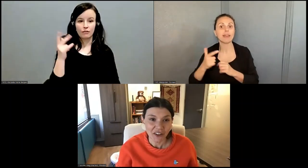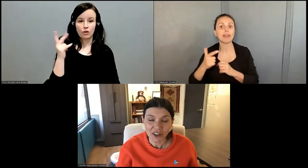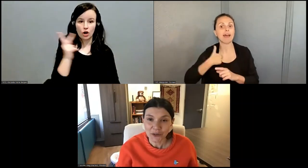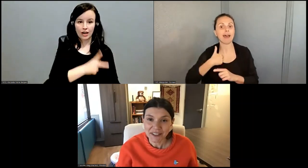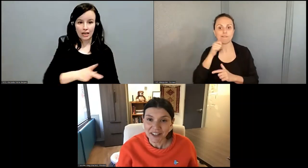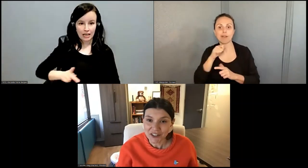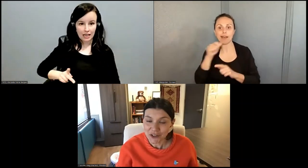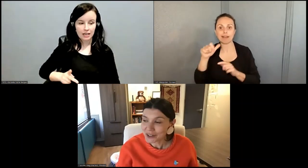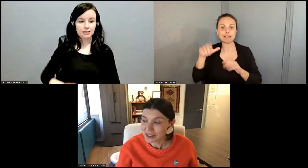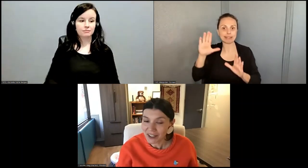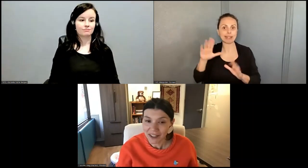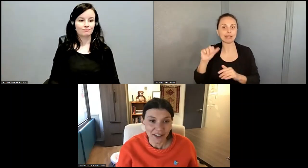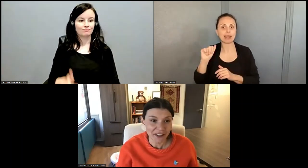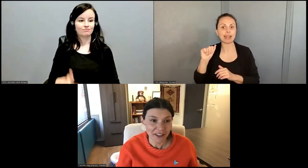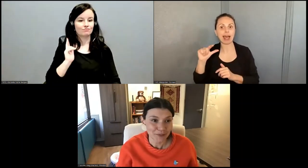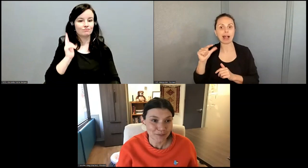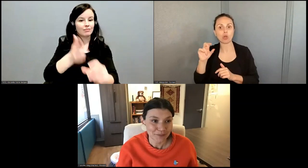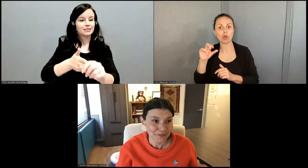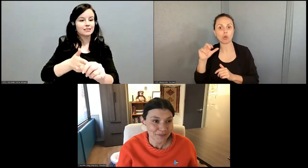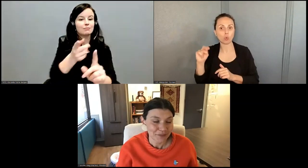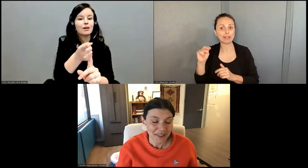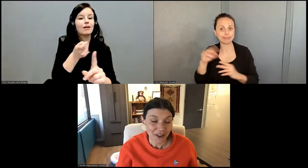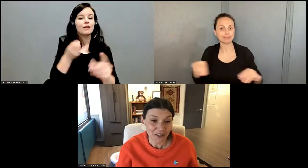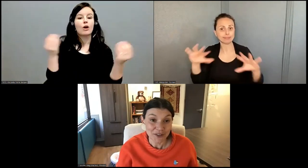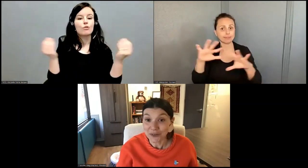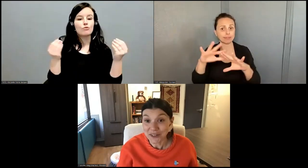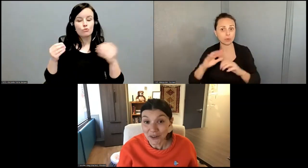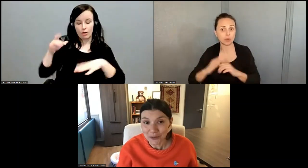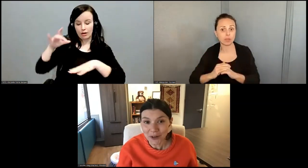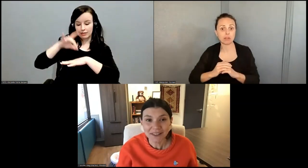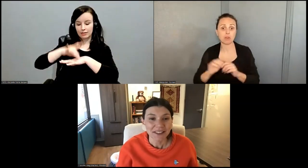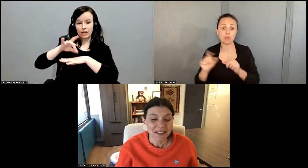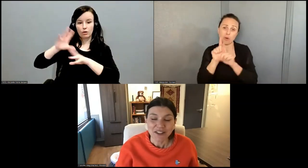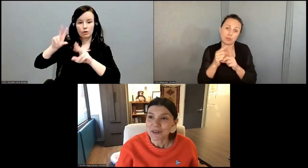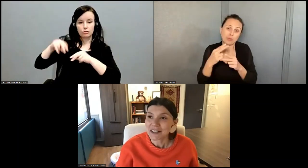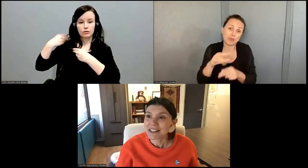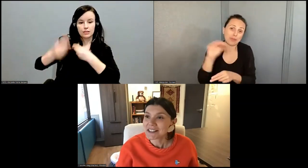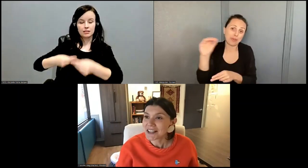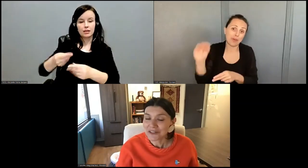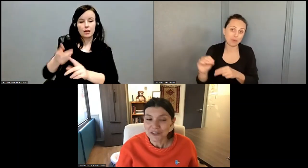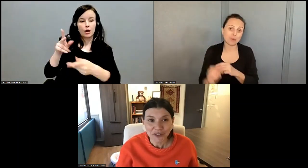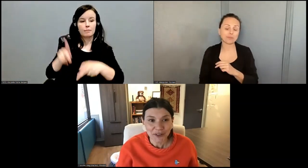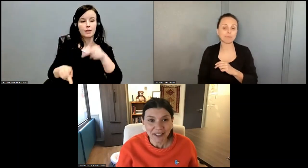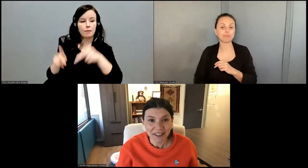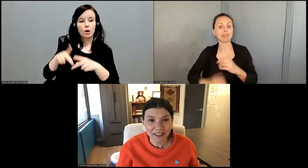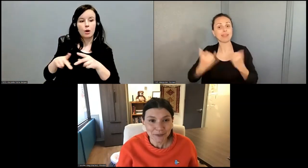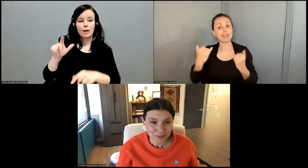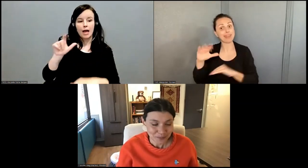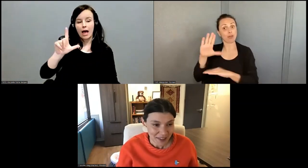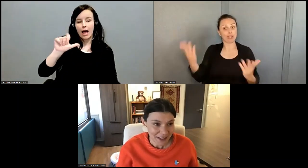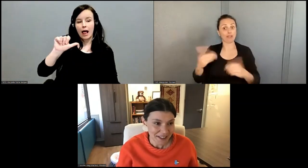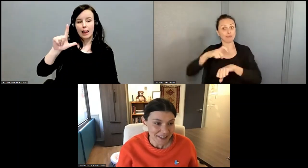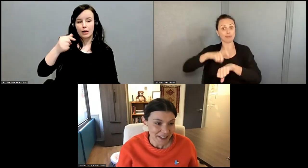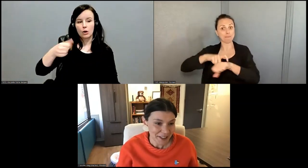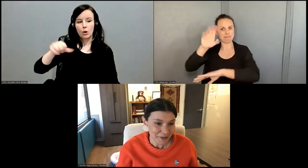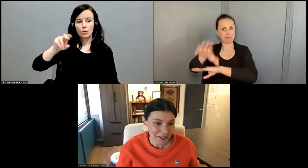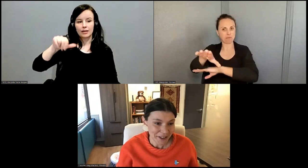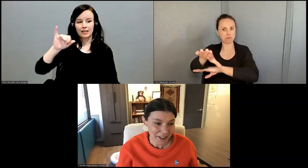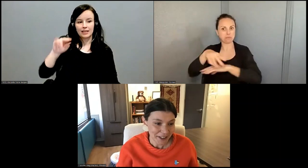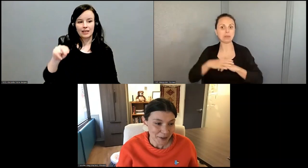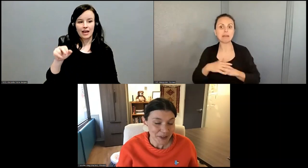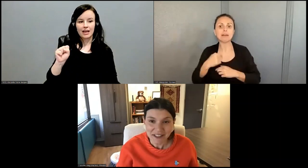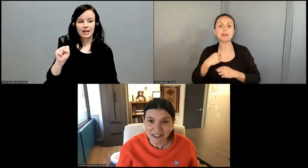unceded Algonquin territory, also known as Ottawa. So it is the afternoon here, and I